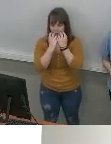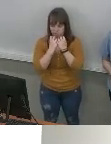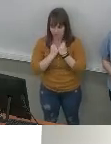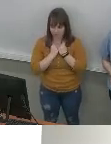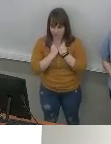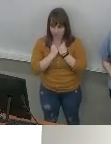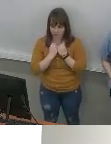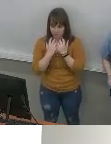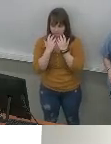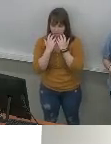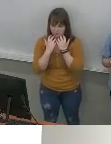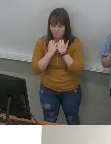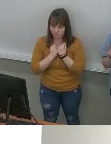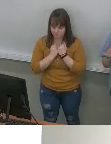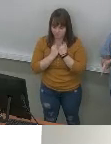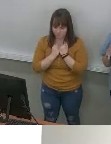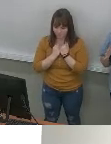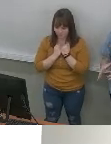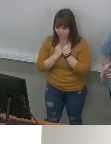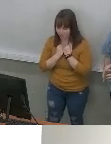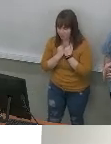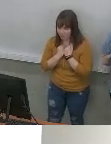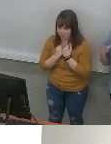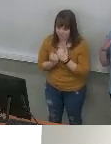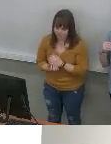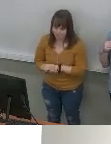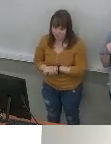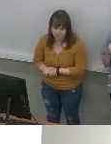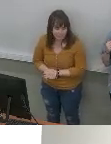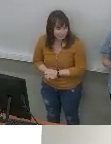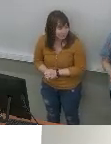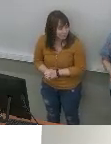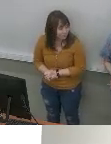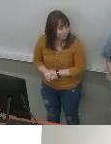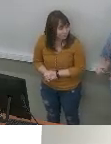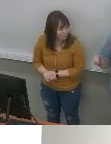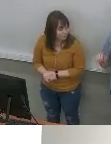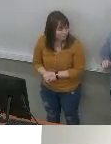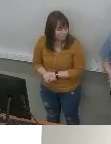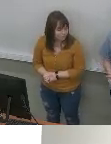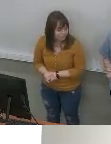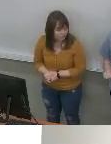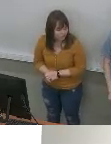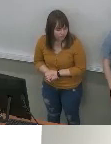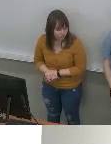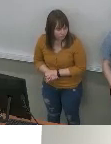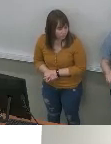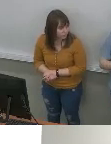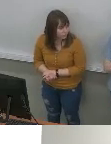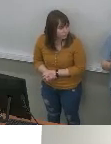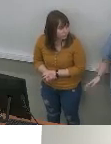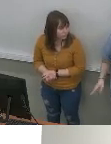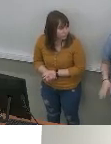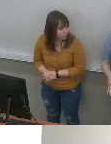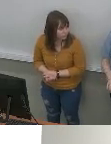it close. Yes. And then for all others, whether you are another person of color or a ally